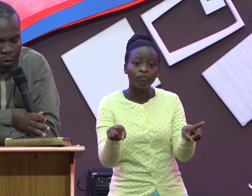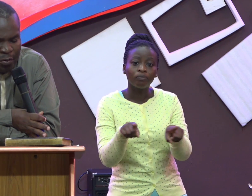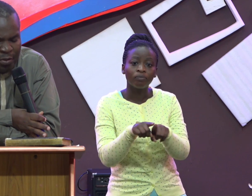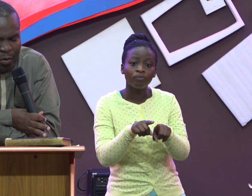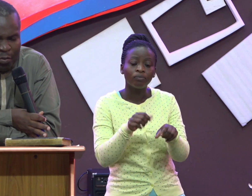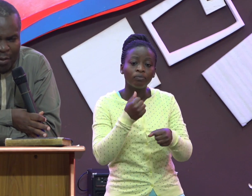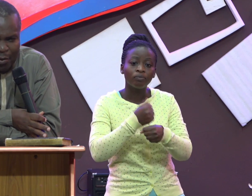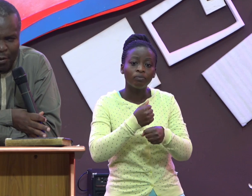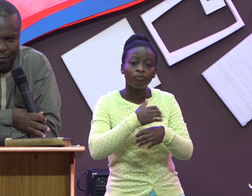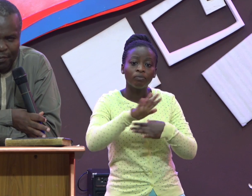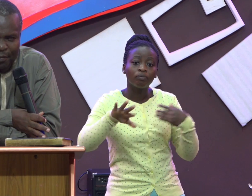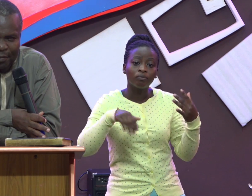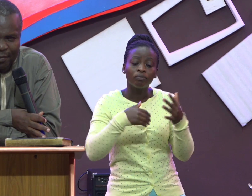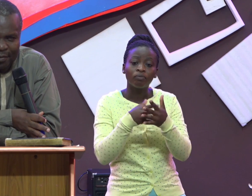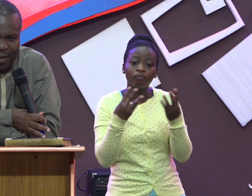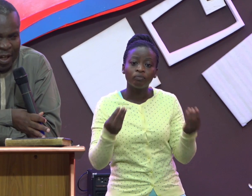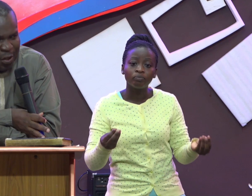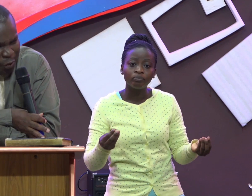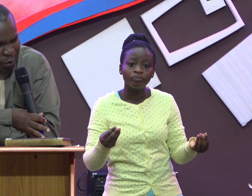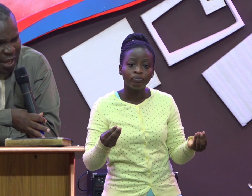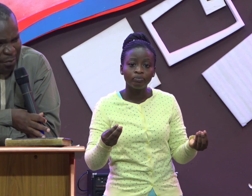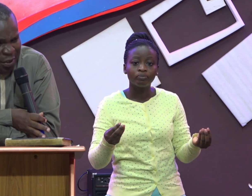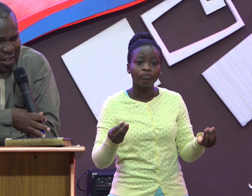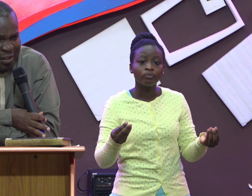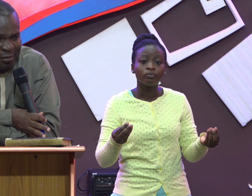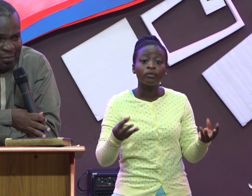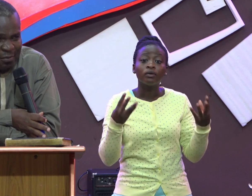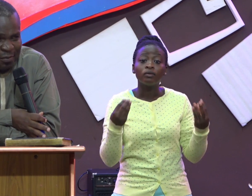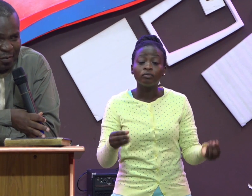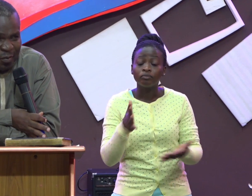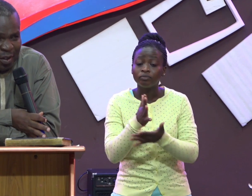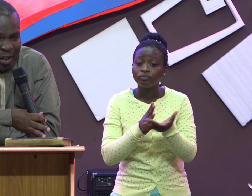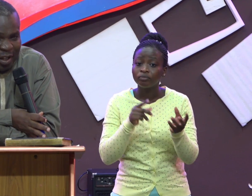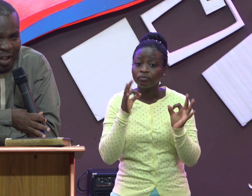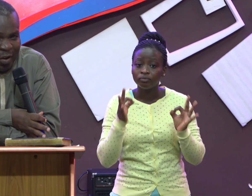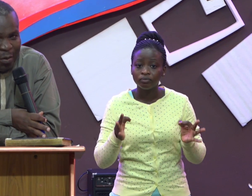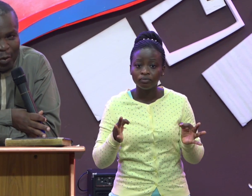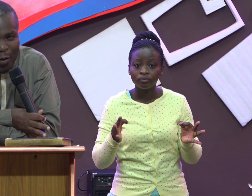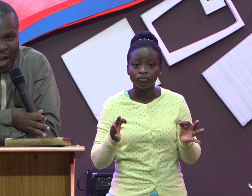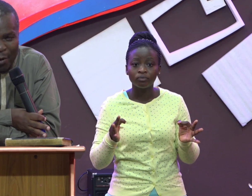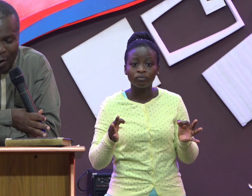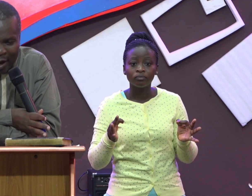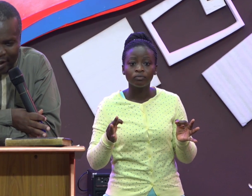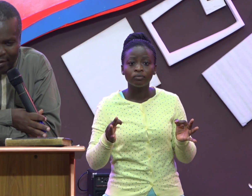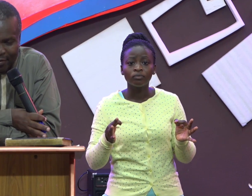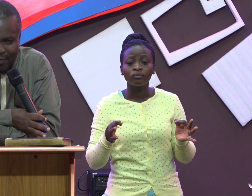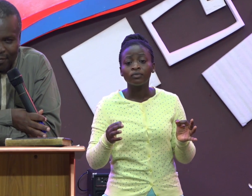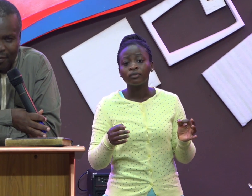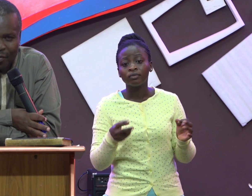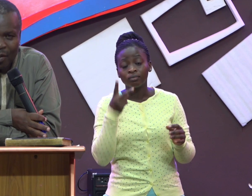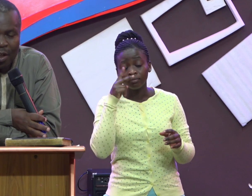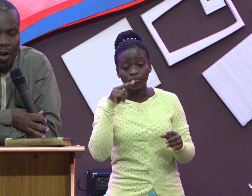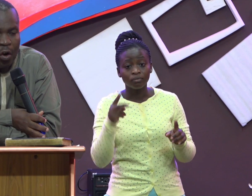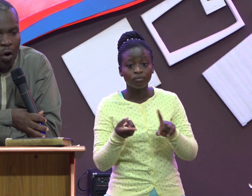doing. Oloku yimusibwa ku obulamu bwo. For the lifting, uplifting do of your life. Do something. Bera one chokola. We mutunulira abo Luganda.